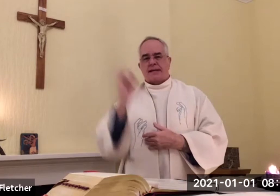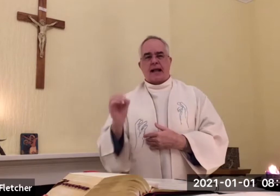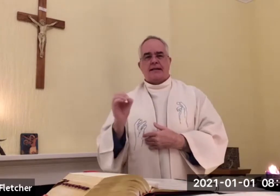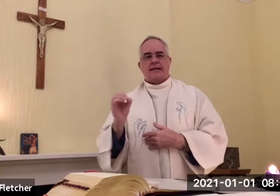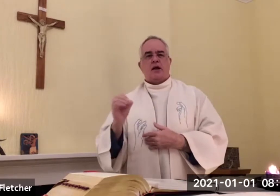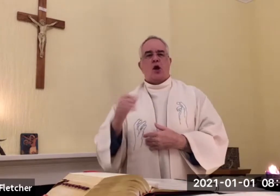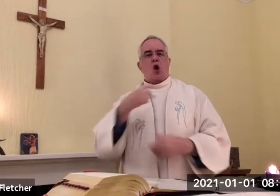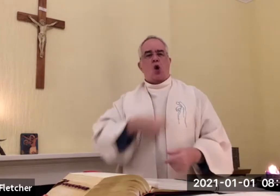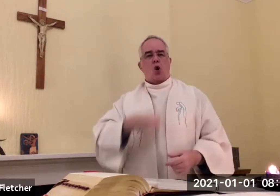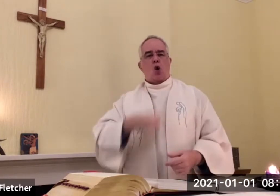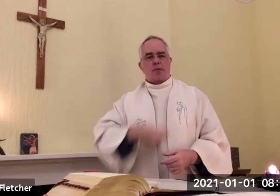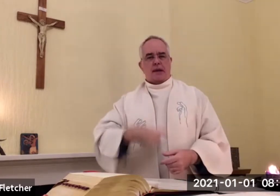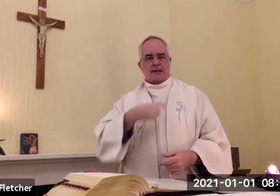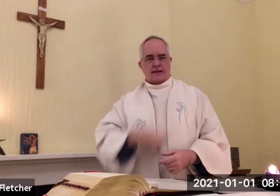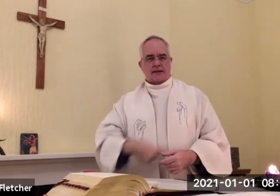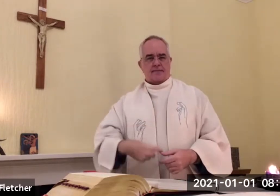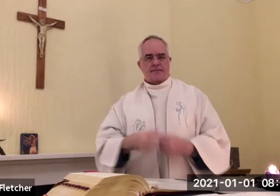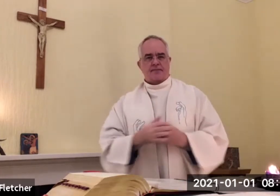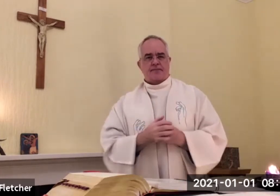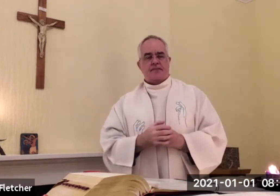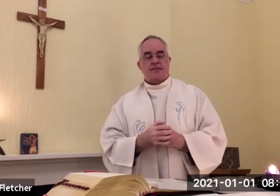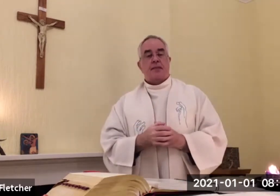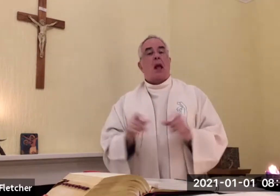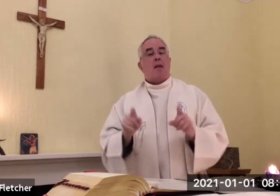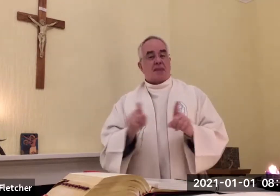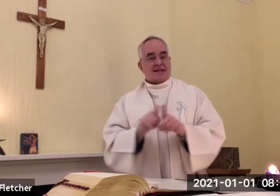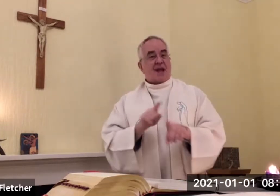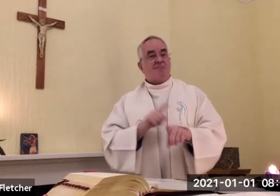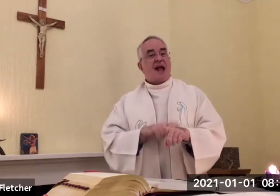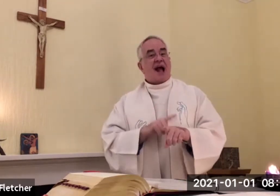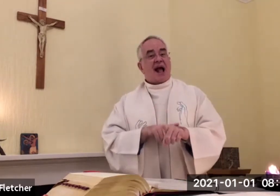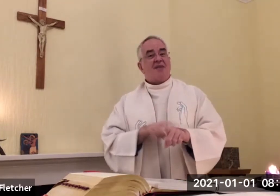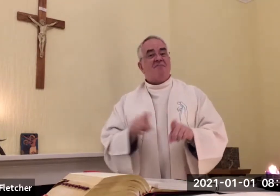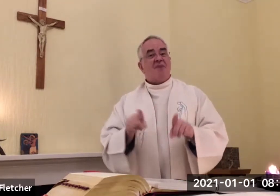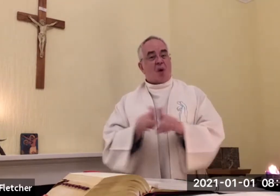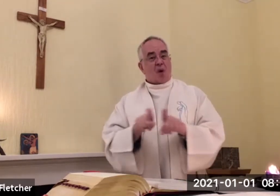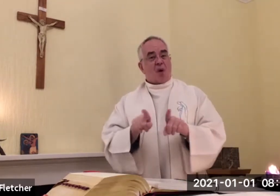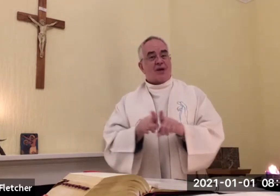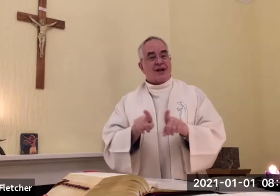100% human, at the same time also